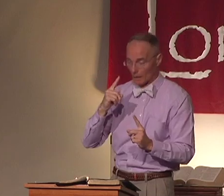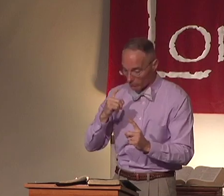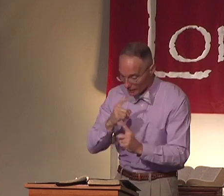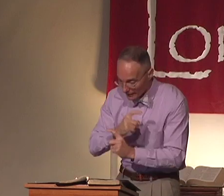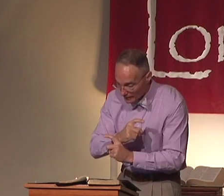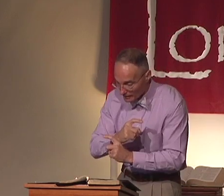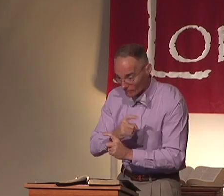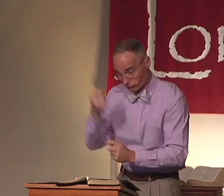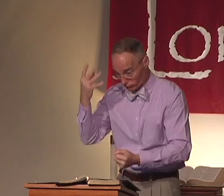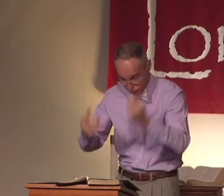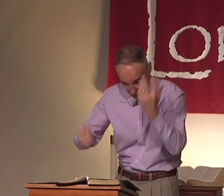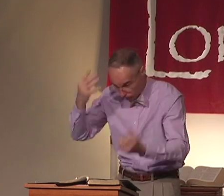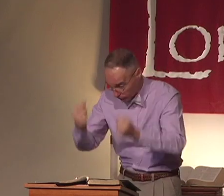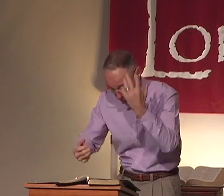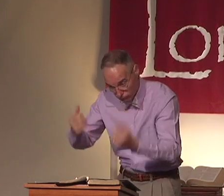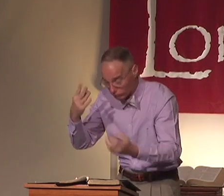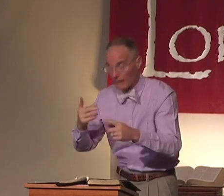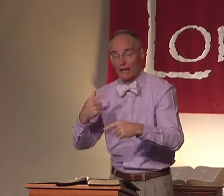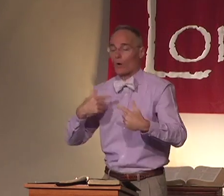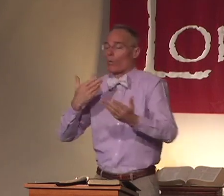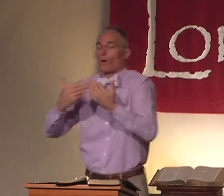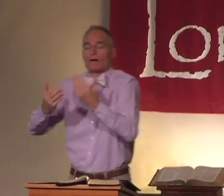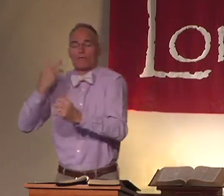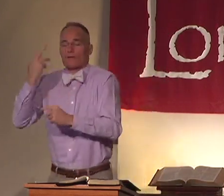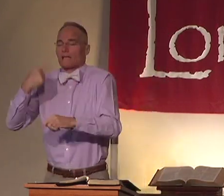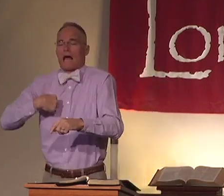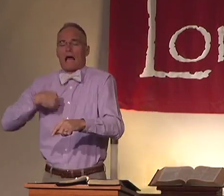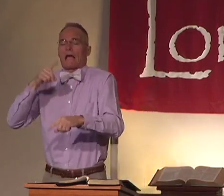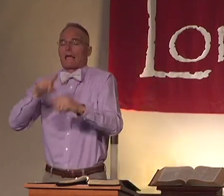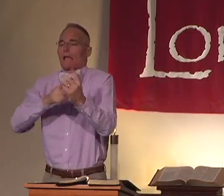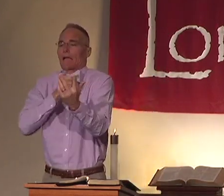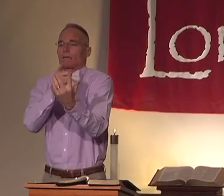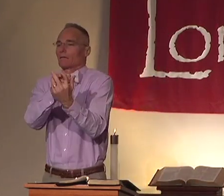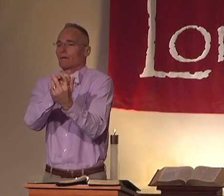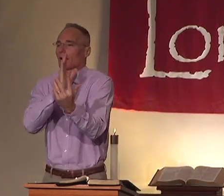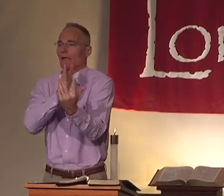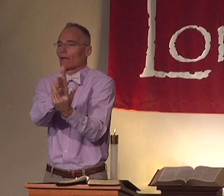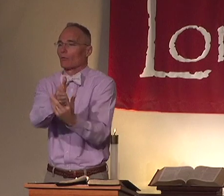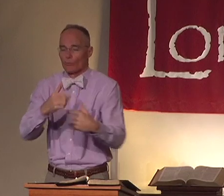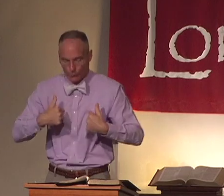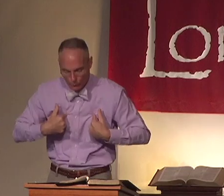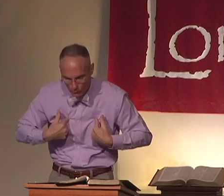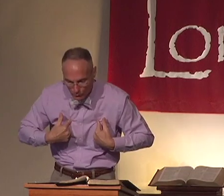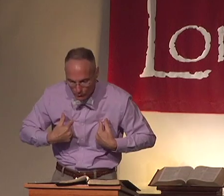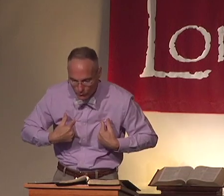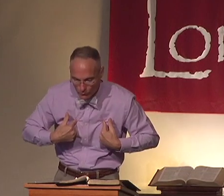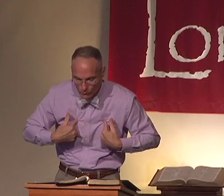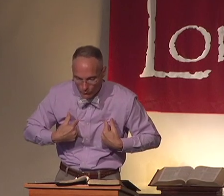just too much, it's too complicated, too much baggage to unpack. Whatever the reason, I can't get through to them.